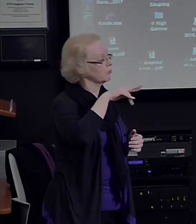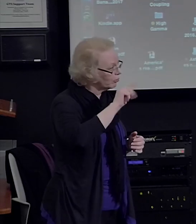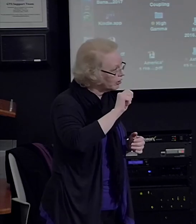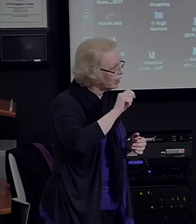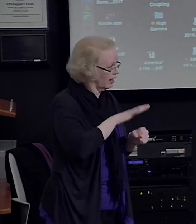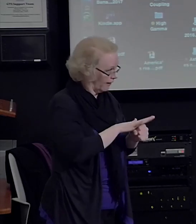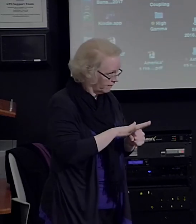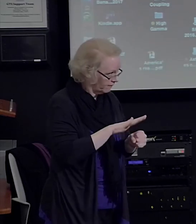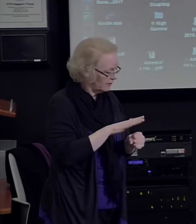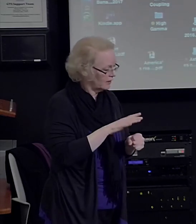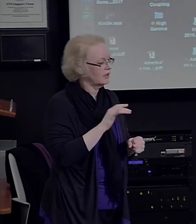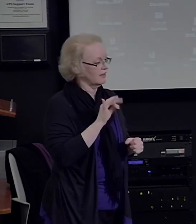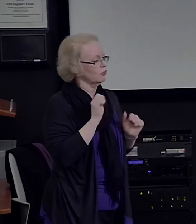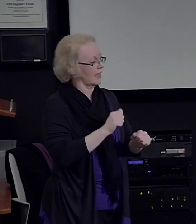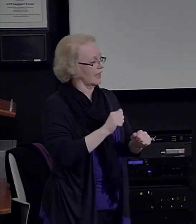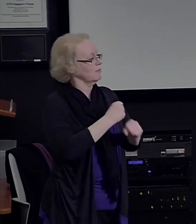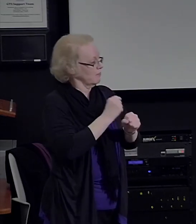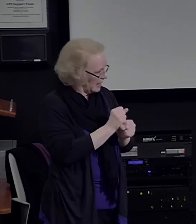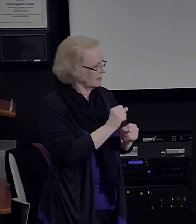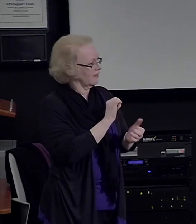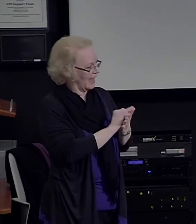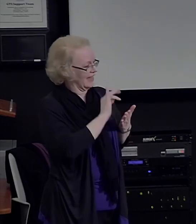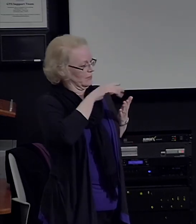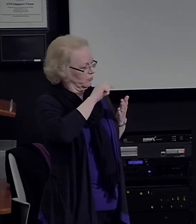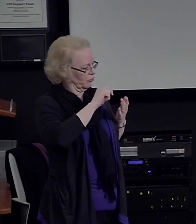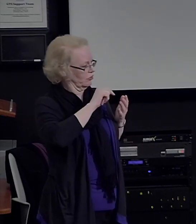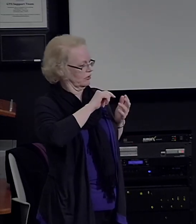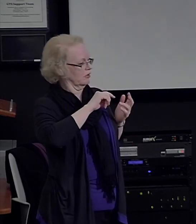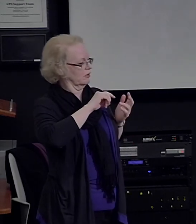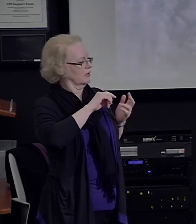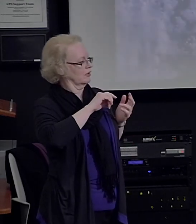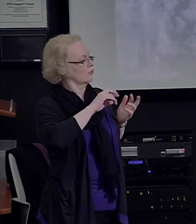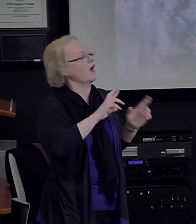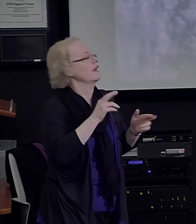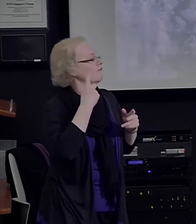it so that you have this fast efficient processing